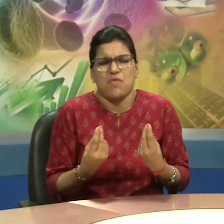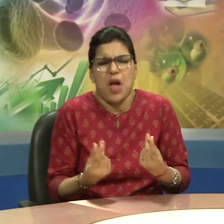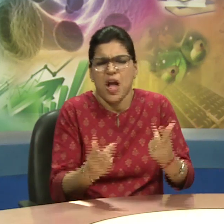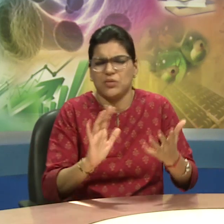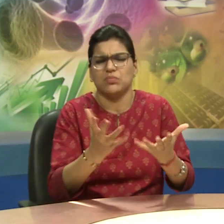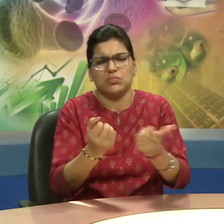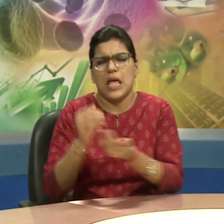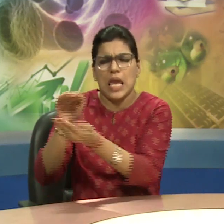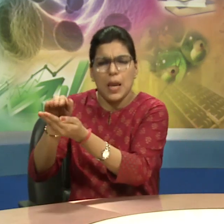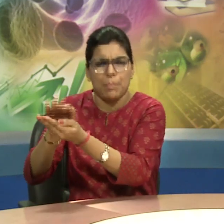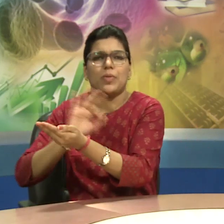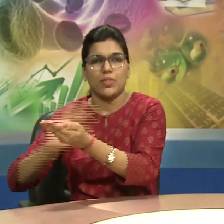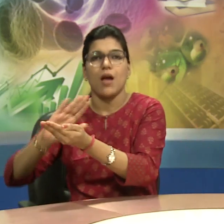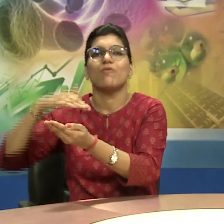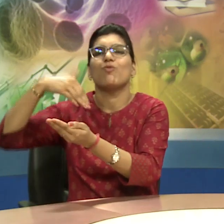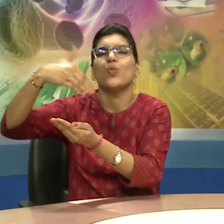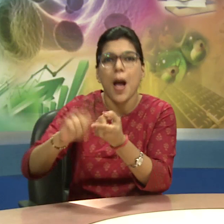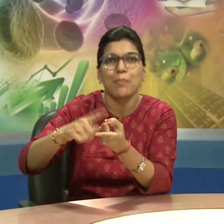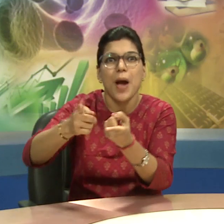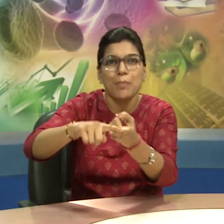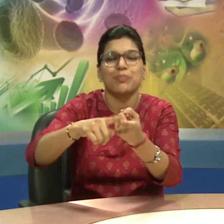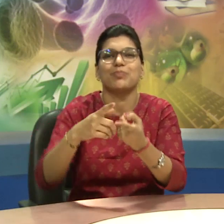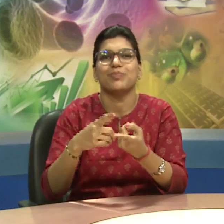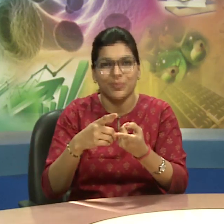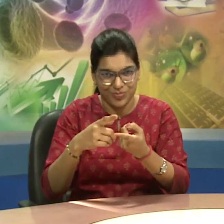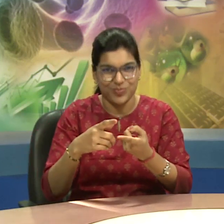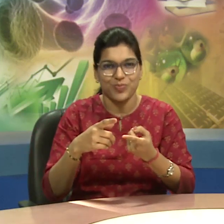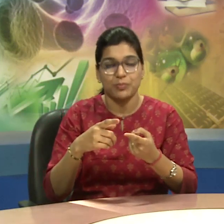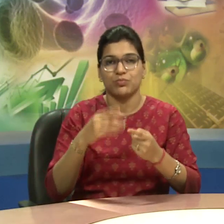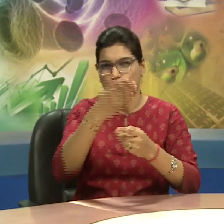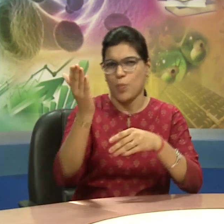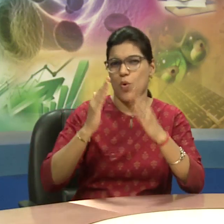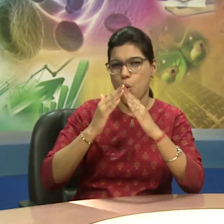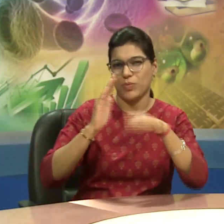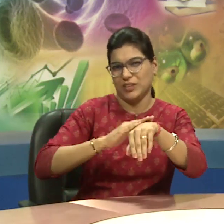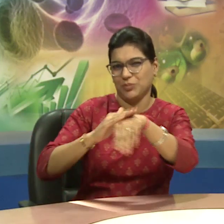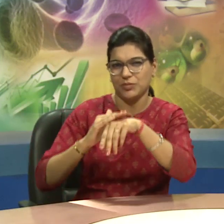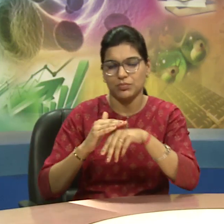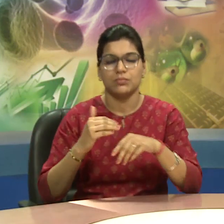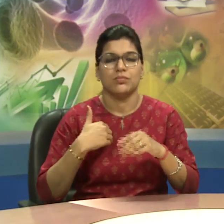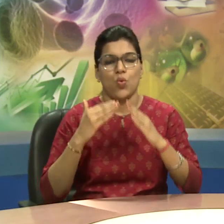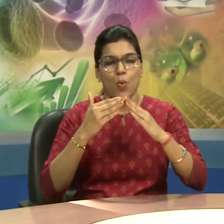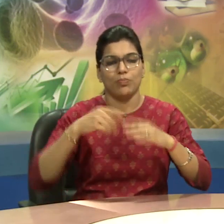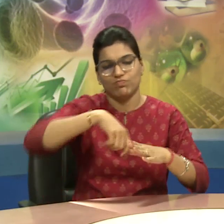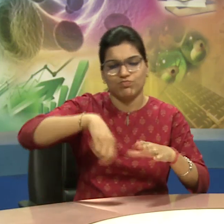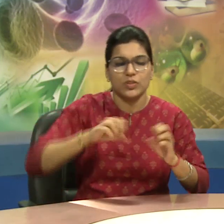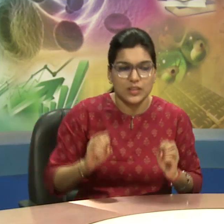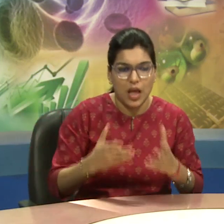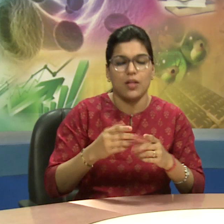Consumable items are the items we can use immediately. Durable items